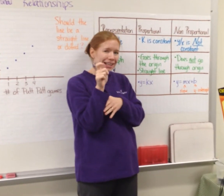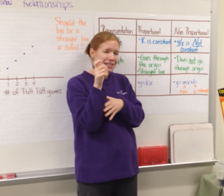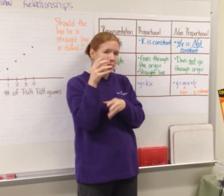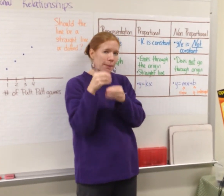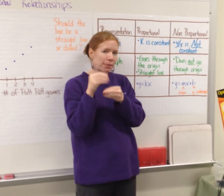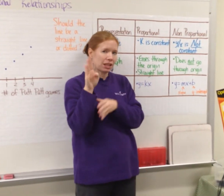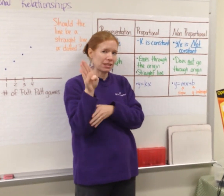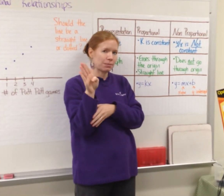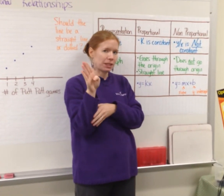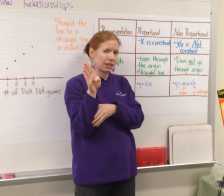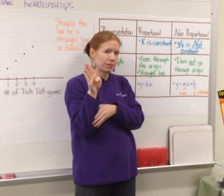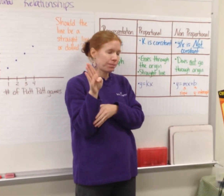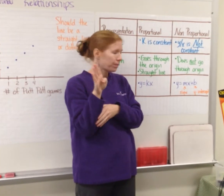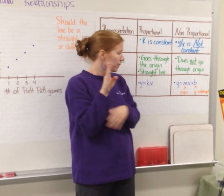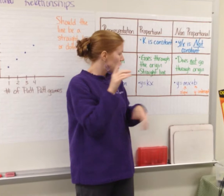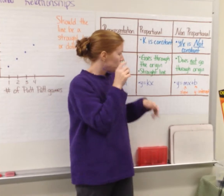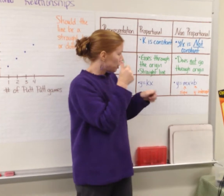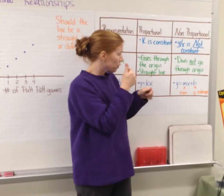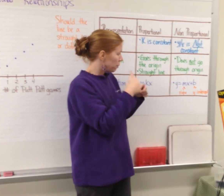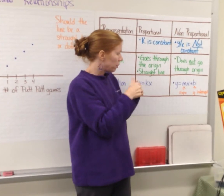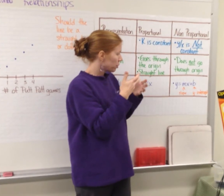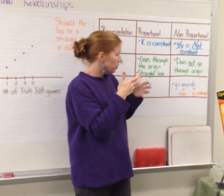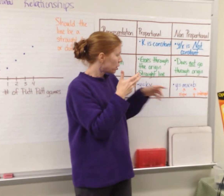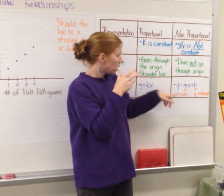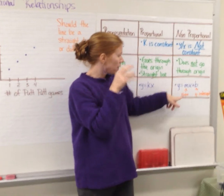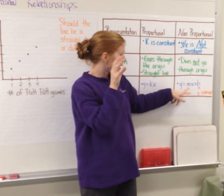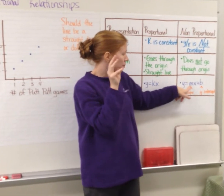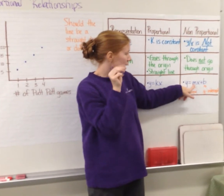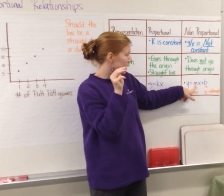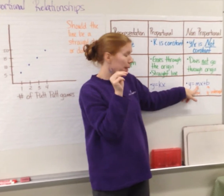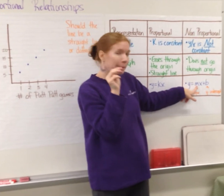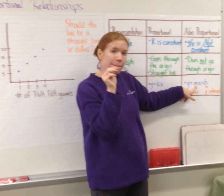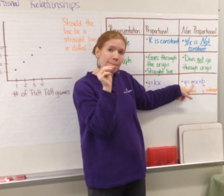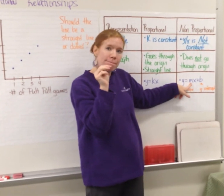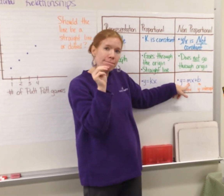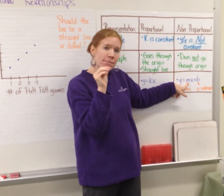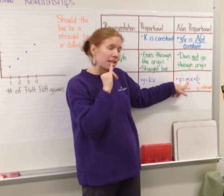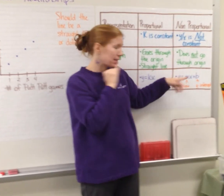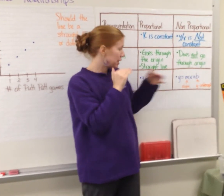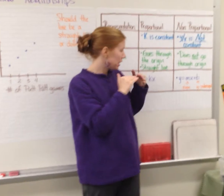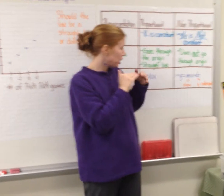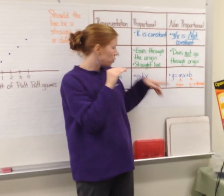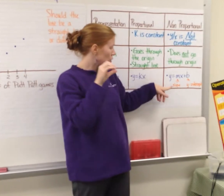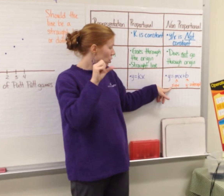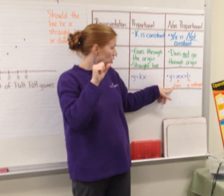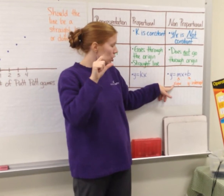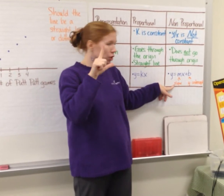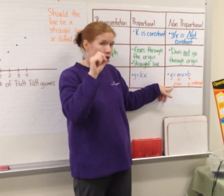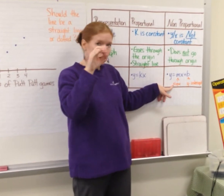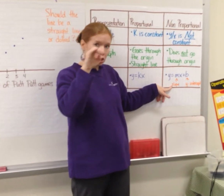mx plus b. Remember that my m is going to equal the